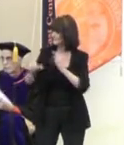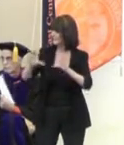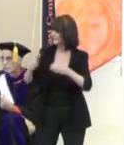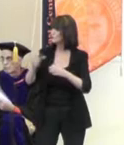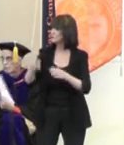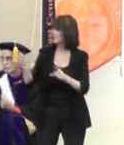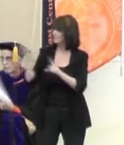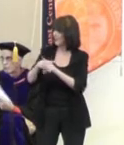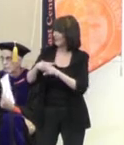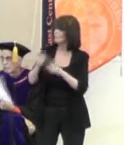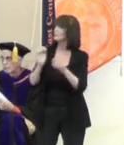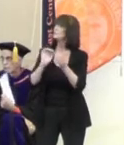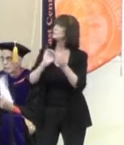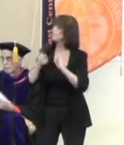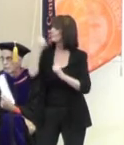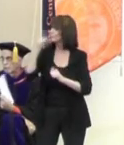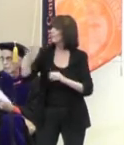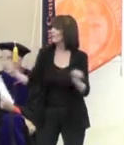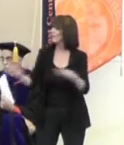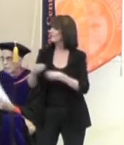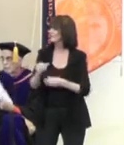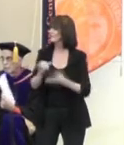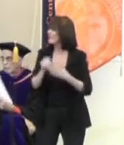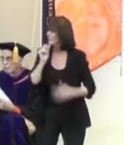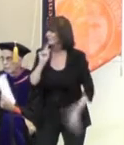file for office, which it wasn't true.